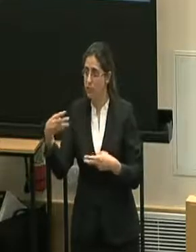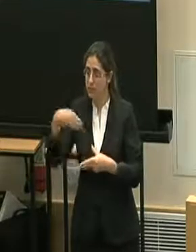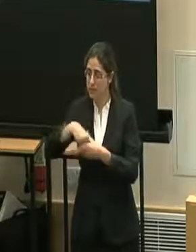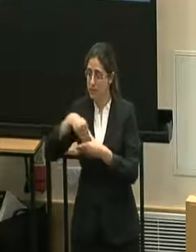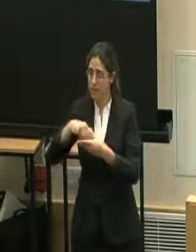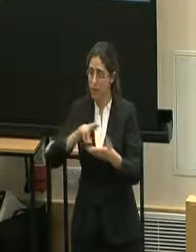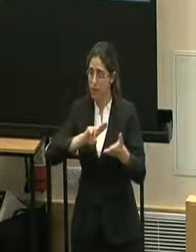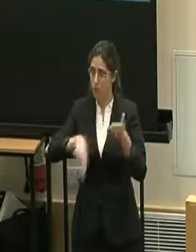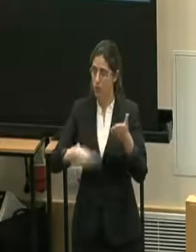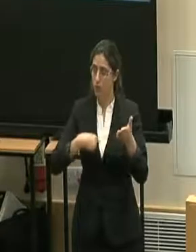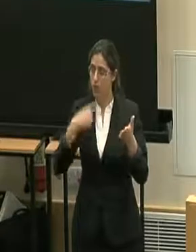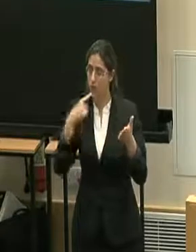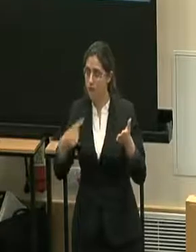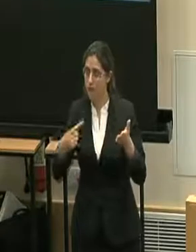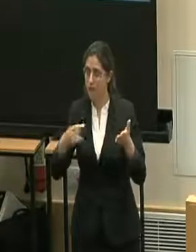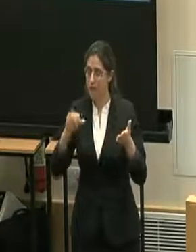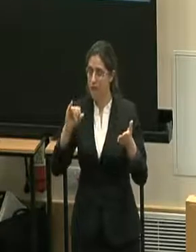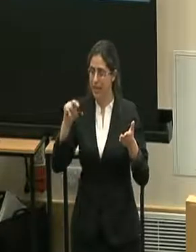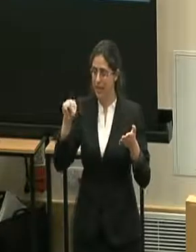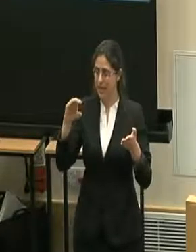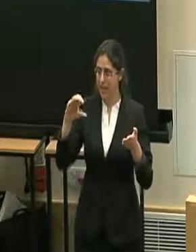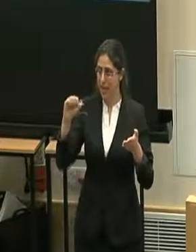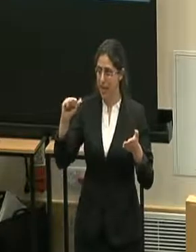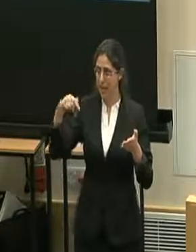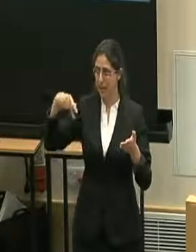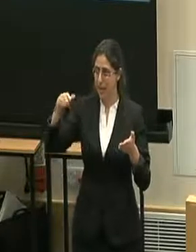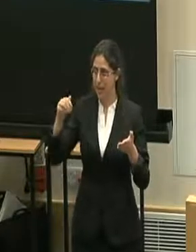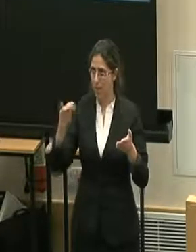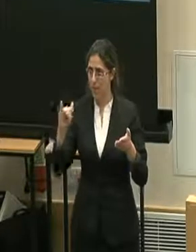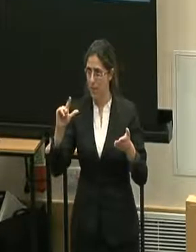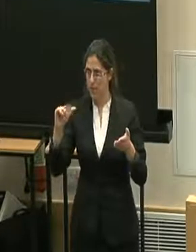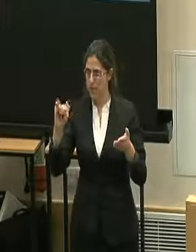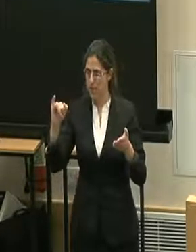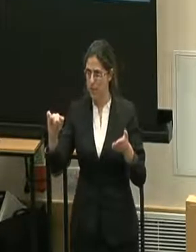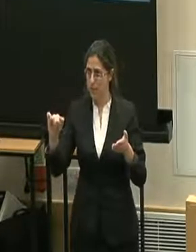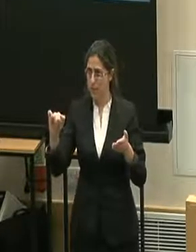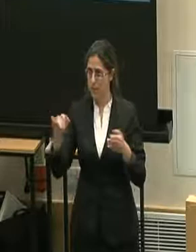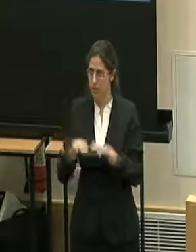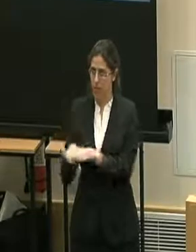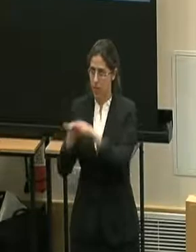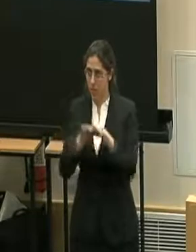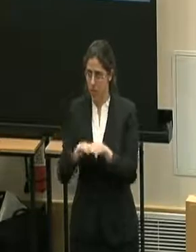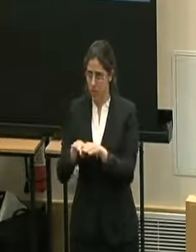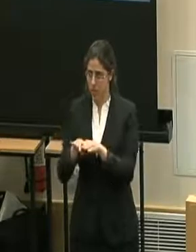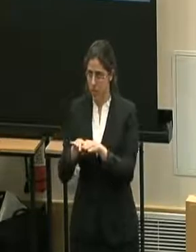convention is what I'm calling capability. Because on the equal basis as others